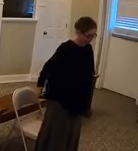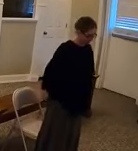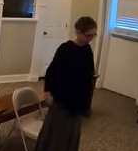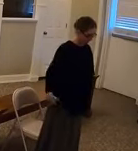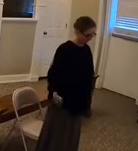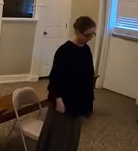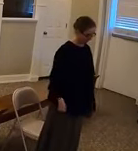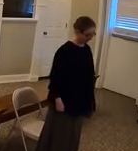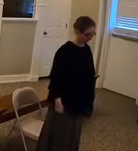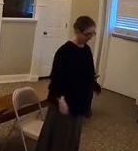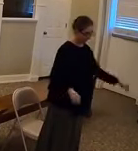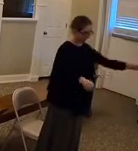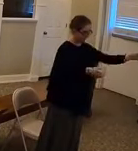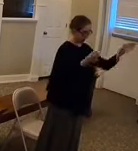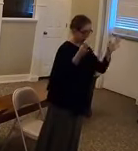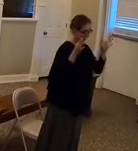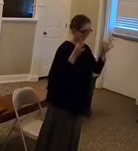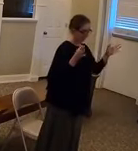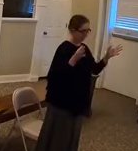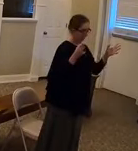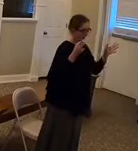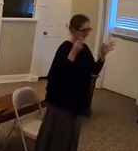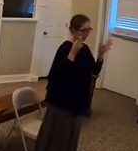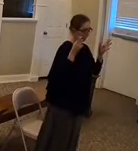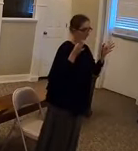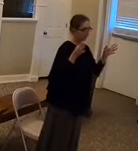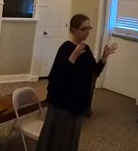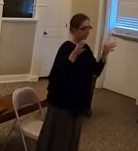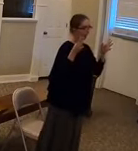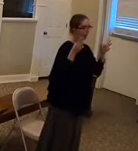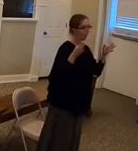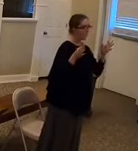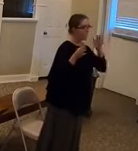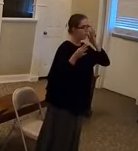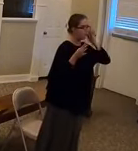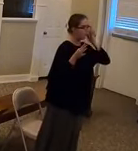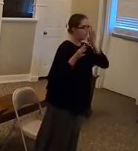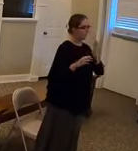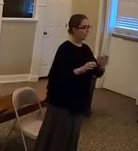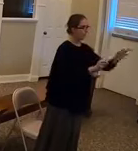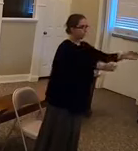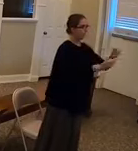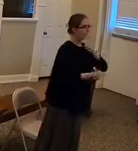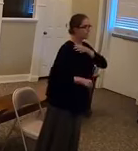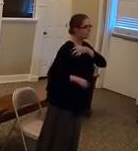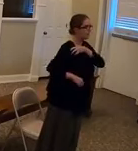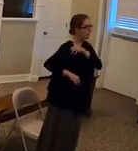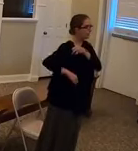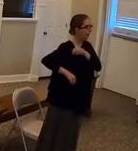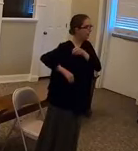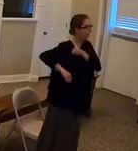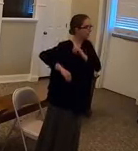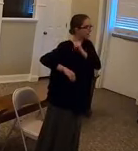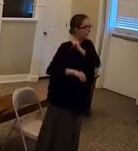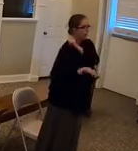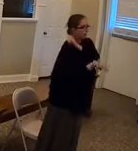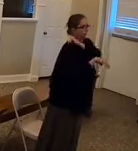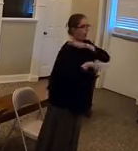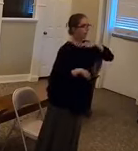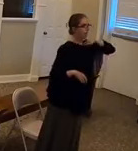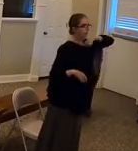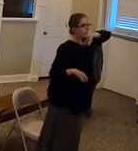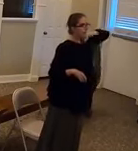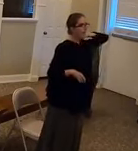of Jesus, in the name of Jesus, Lord, we praise you. God, we thank you for doing it tonight, mighty God.